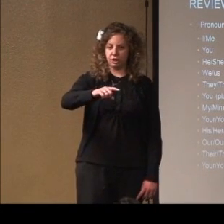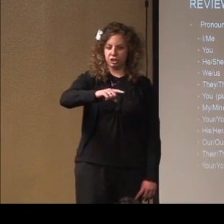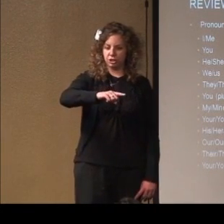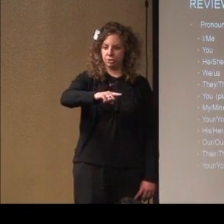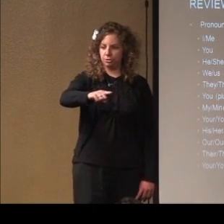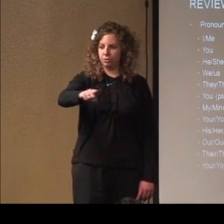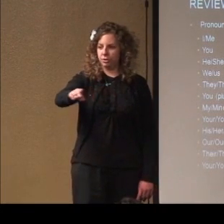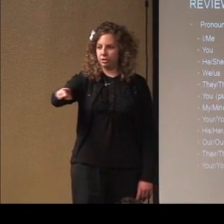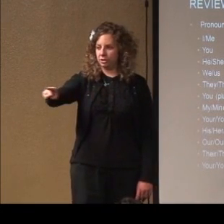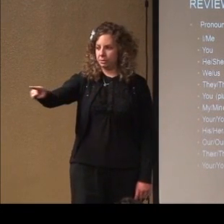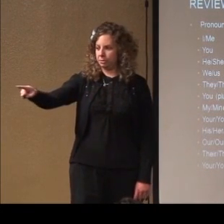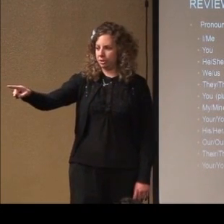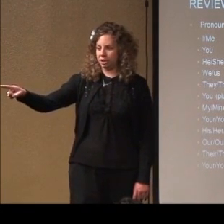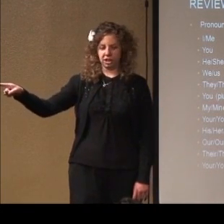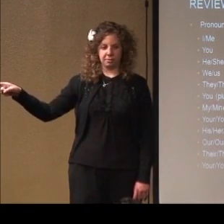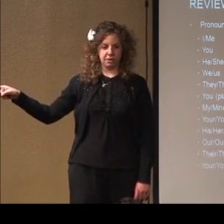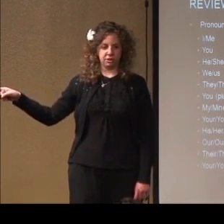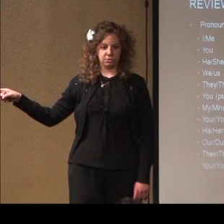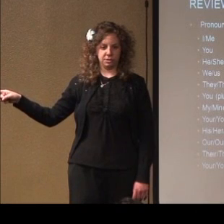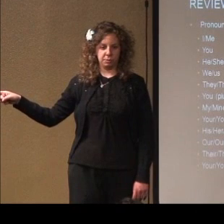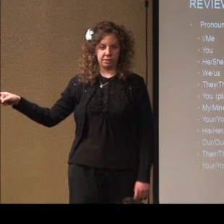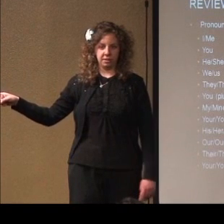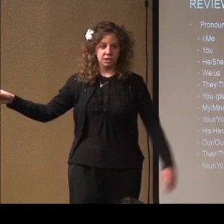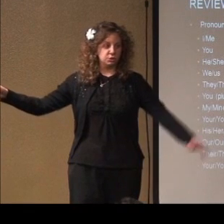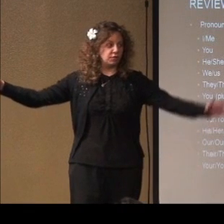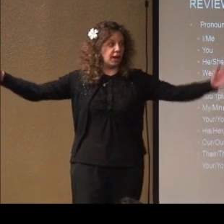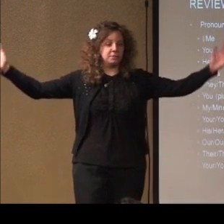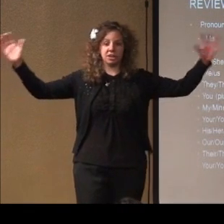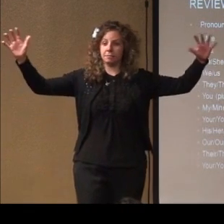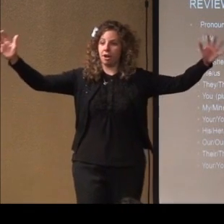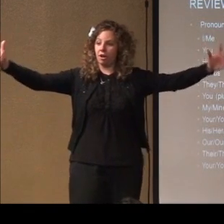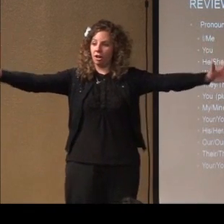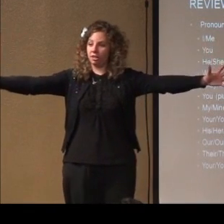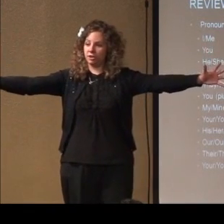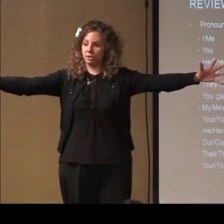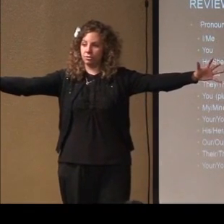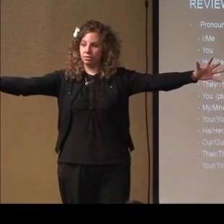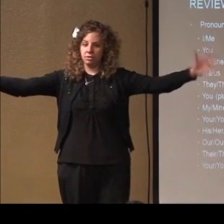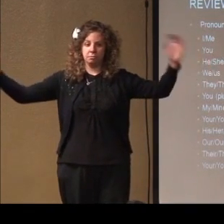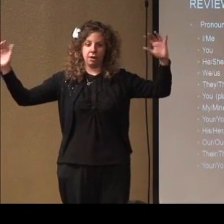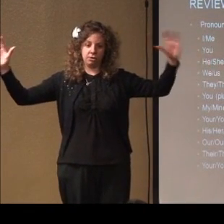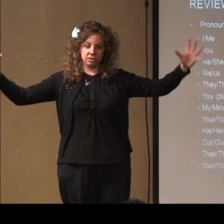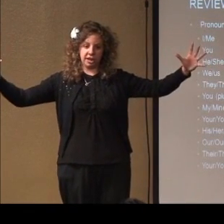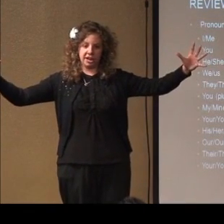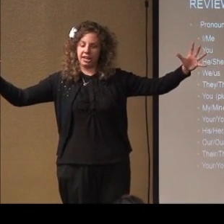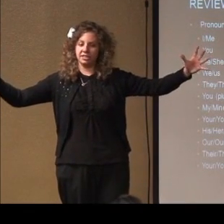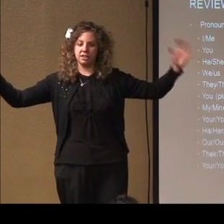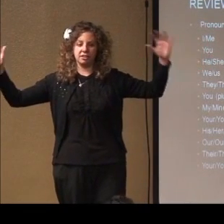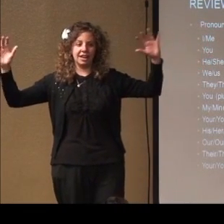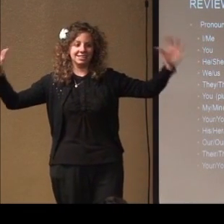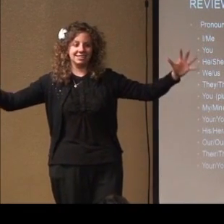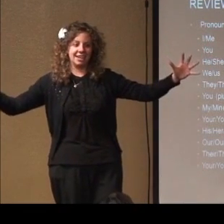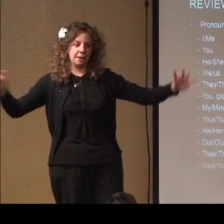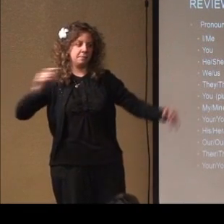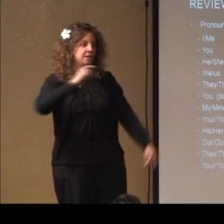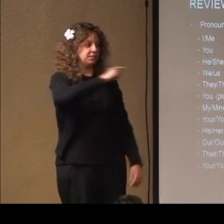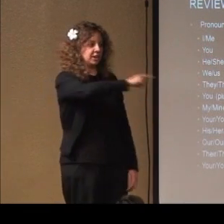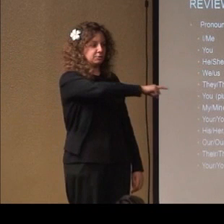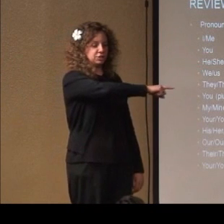refer to the people that you're talking about. You're just going to point. So if I'm talking about all of you, my whole entire ASL class, them, then I would just